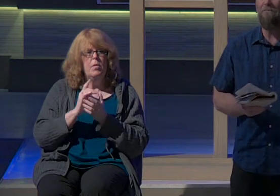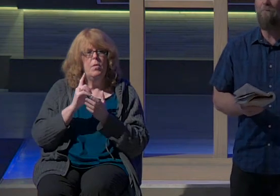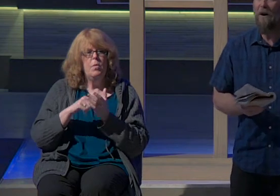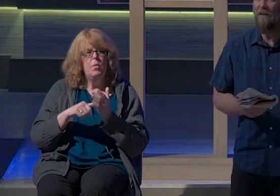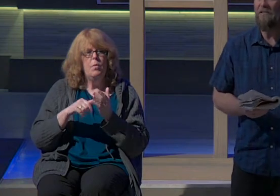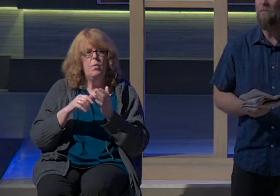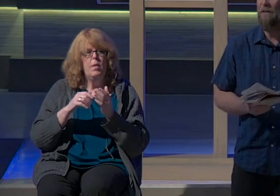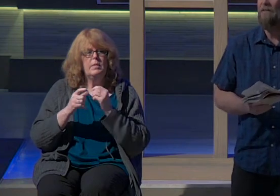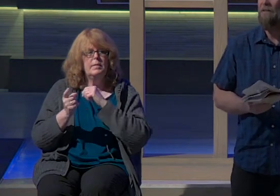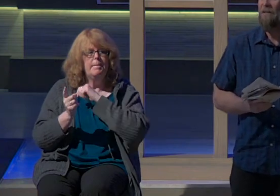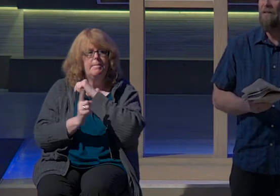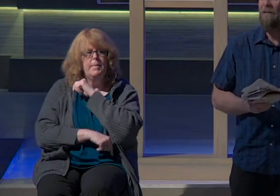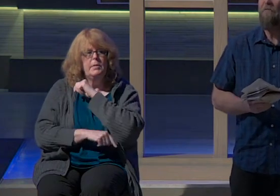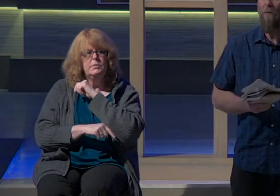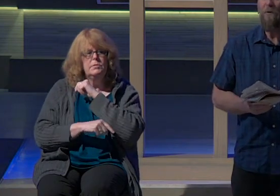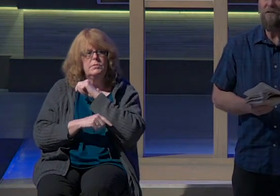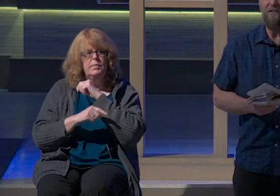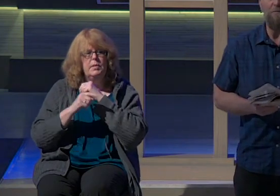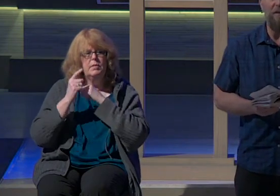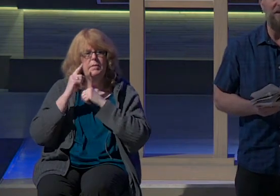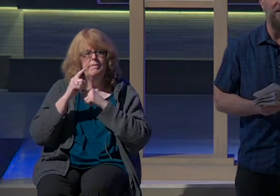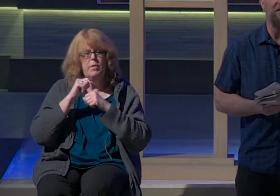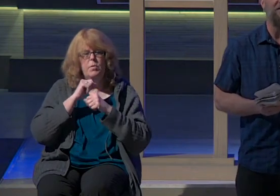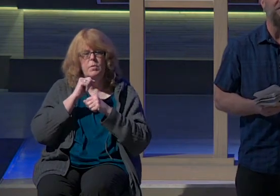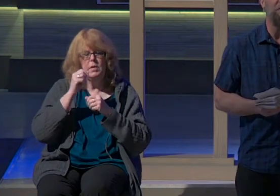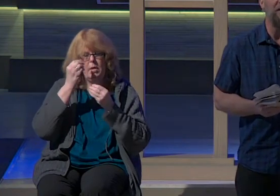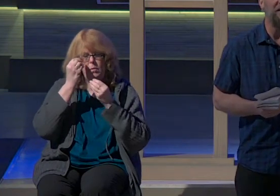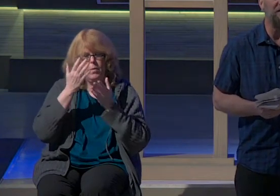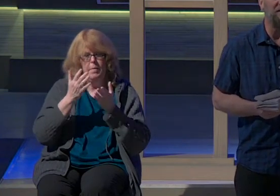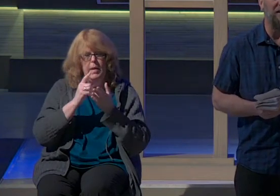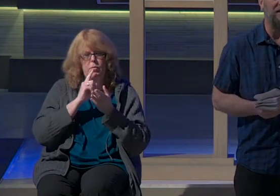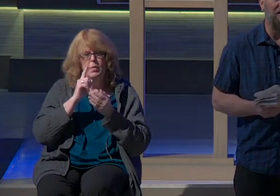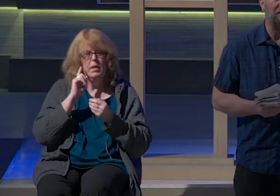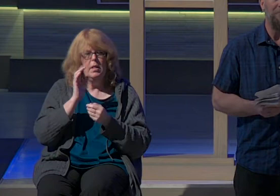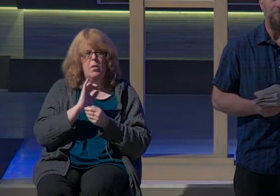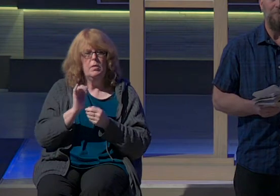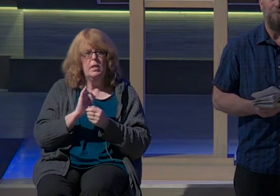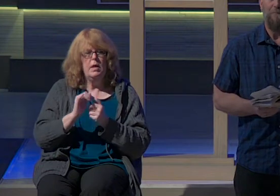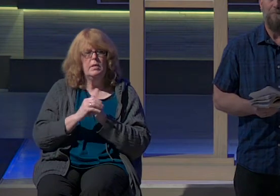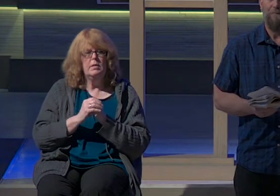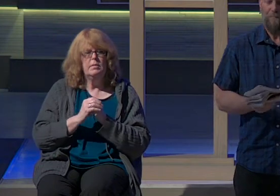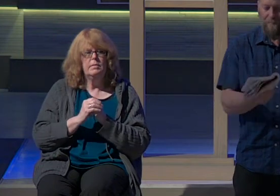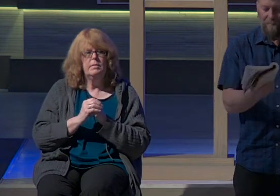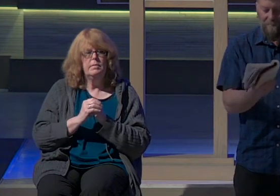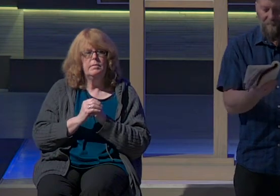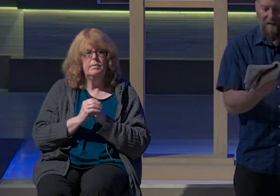does punishment for disobedience really look like?